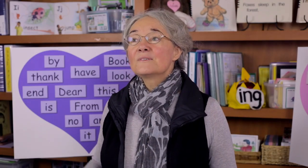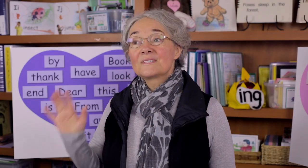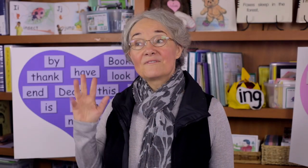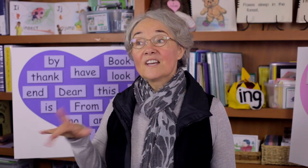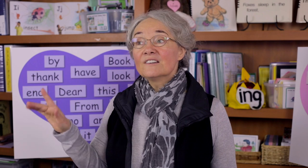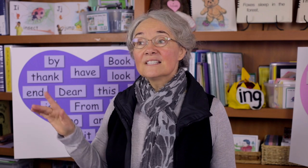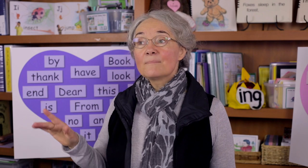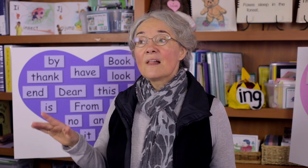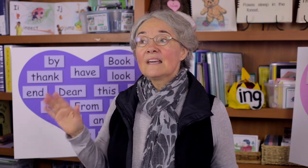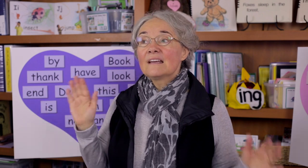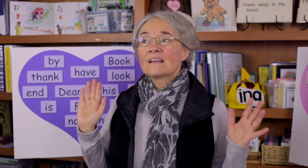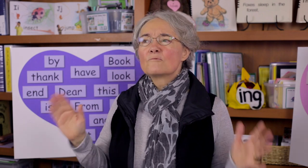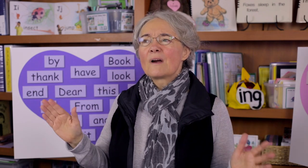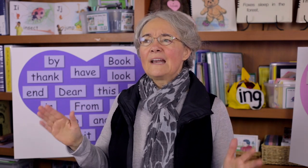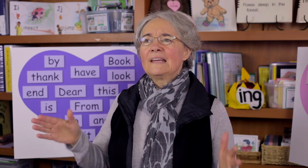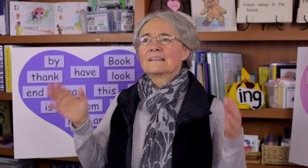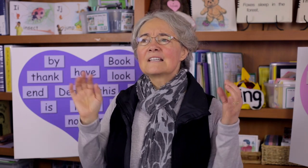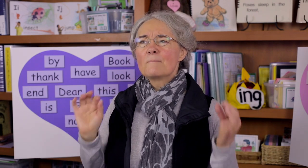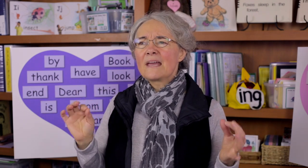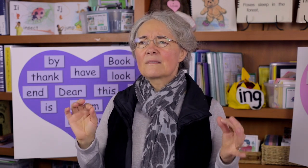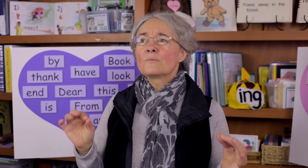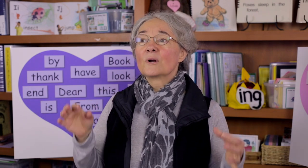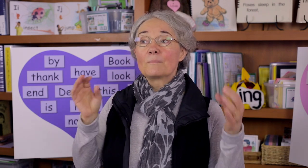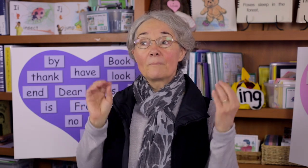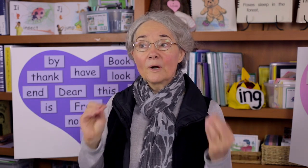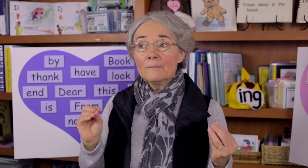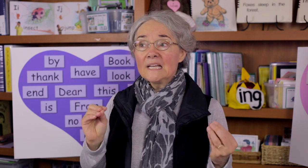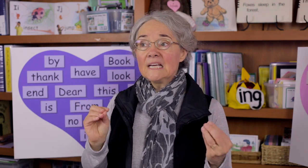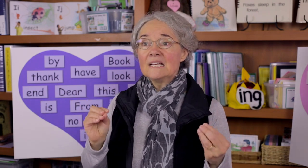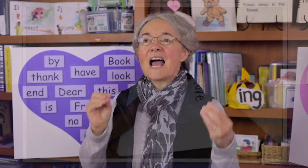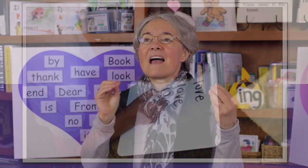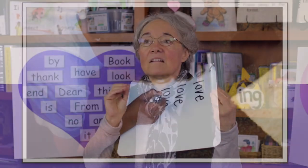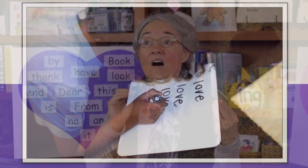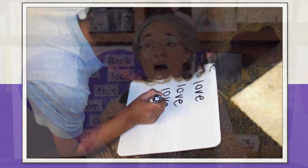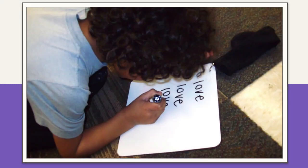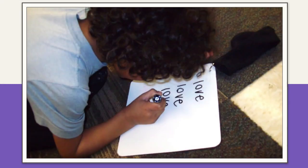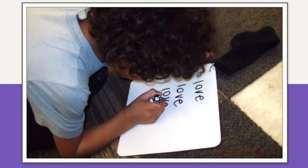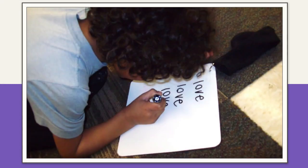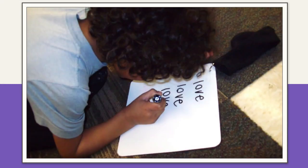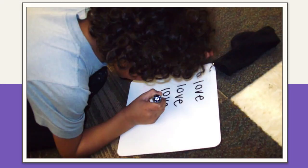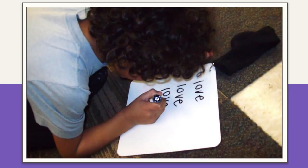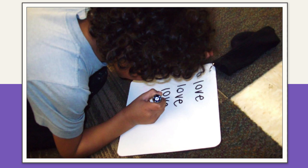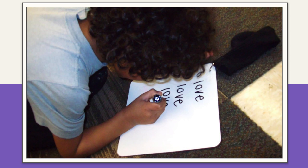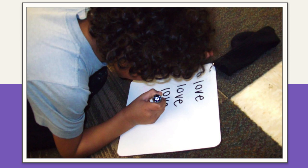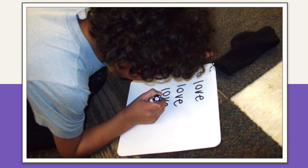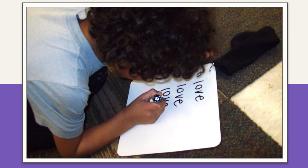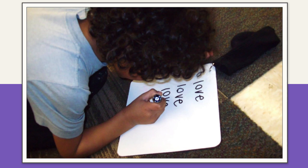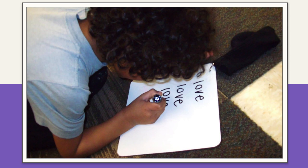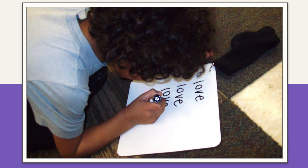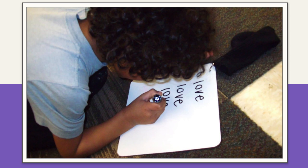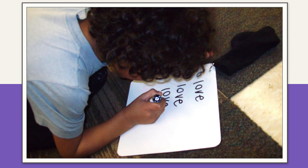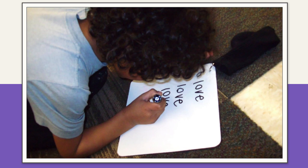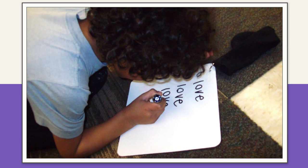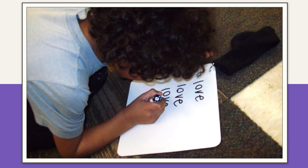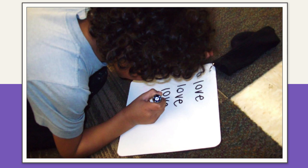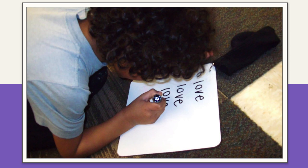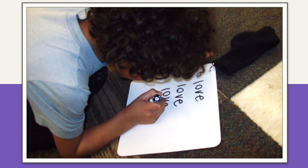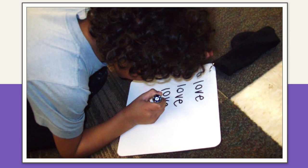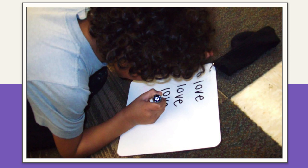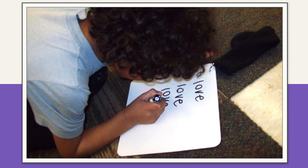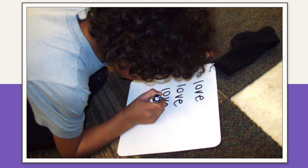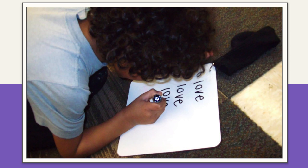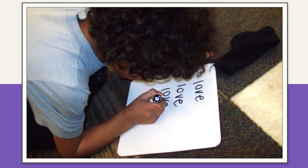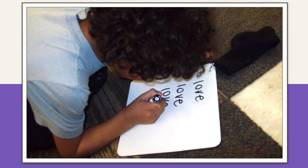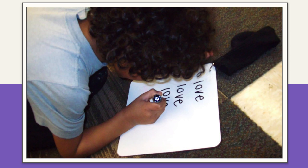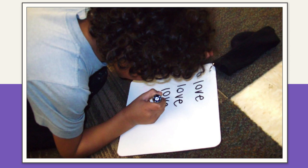Then we use fingerspelling and writing to make the word permanent and automatic. Fingerspelling develops